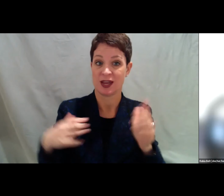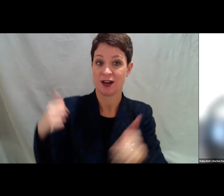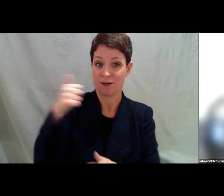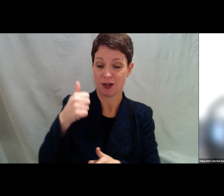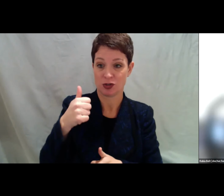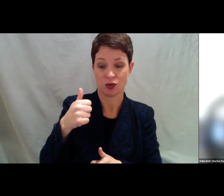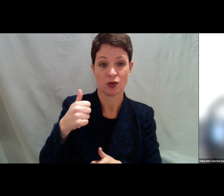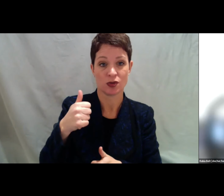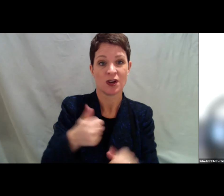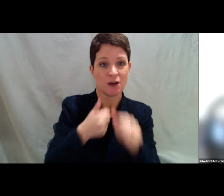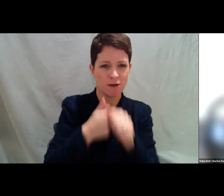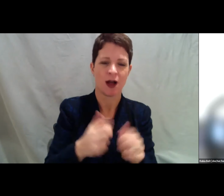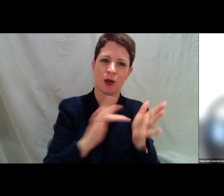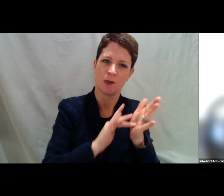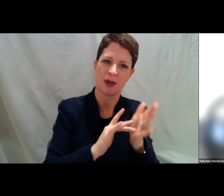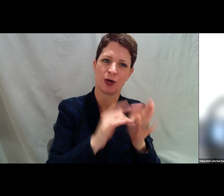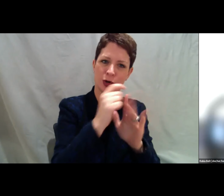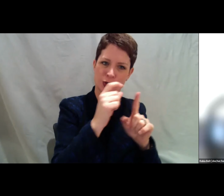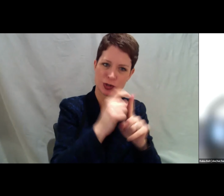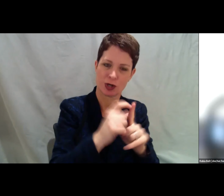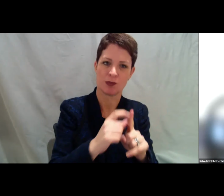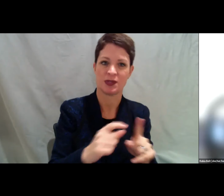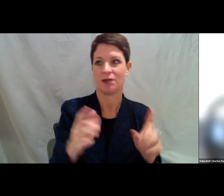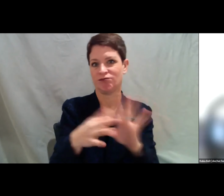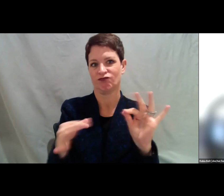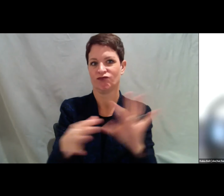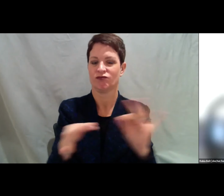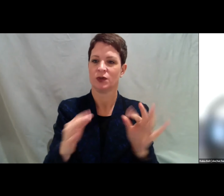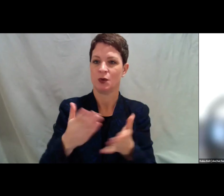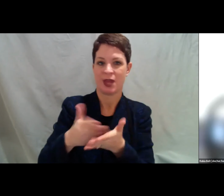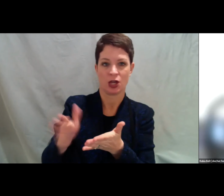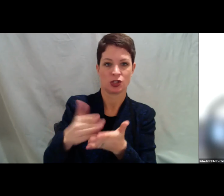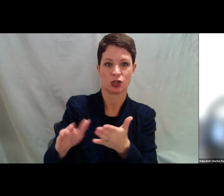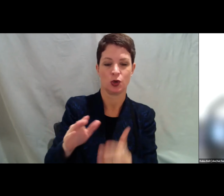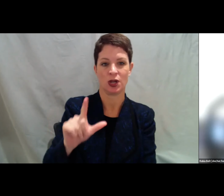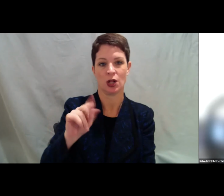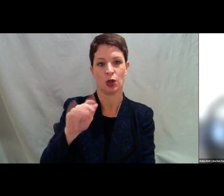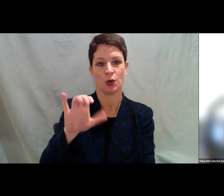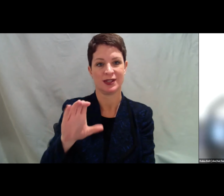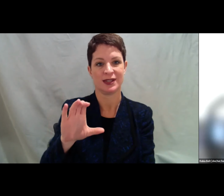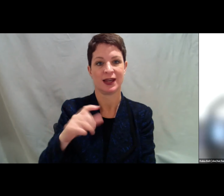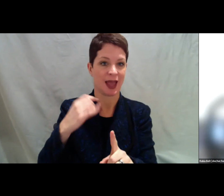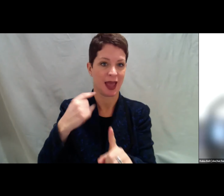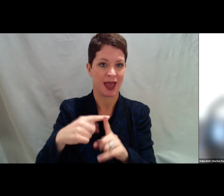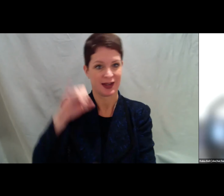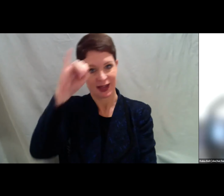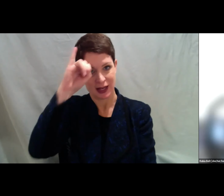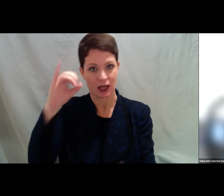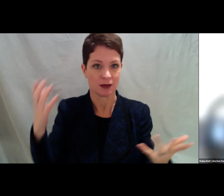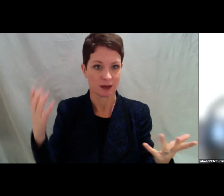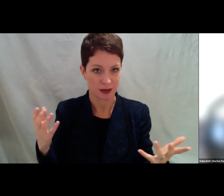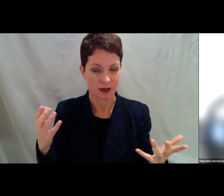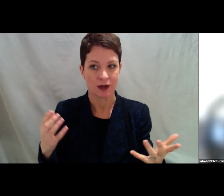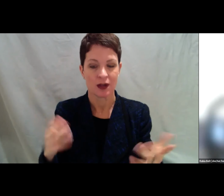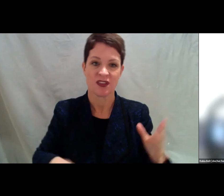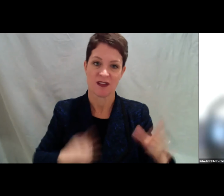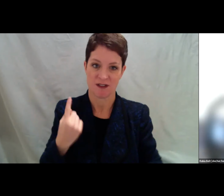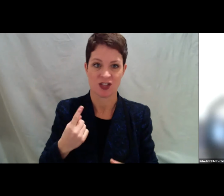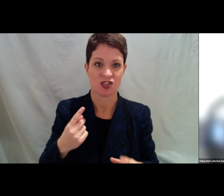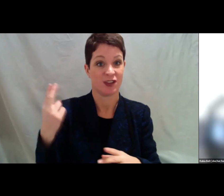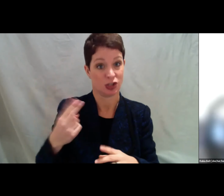echoed medical terminology when they excluded, quote, lunatics and idiots, the offensive